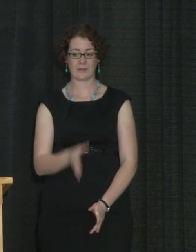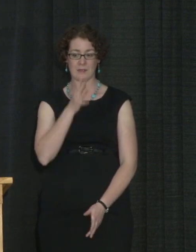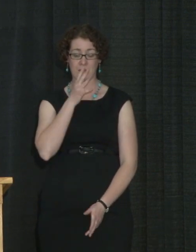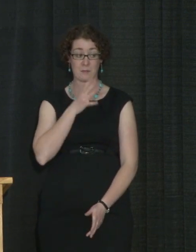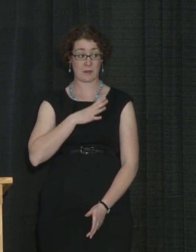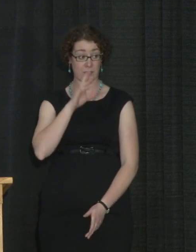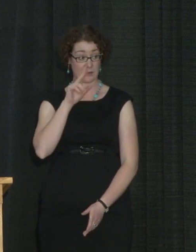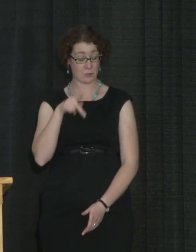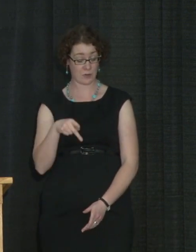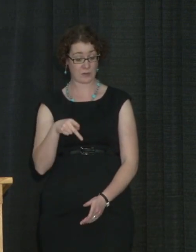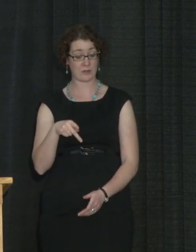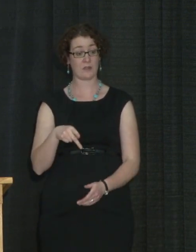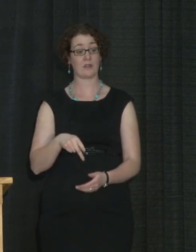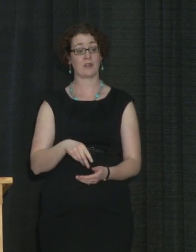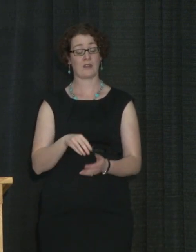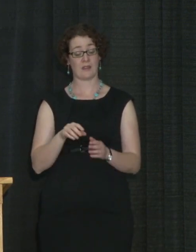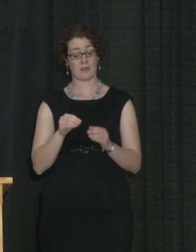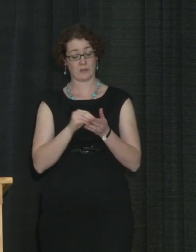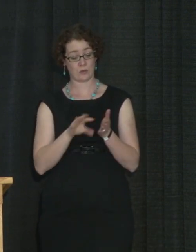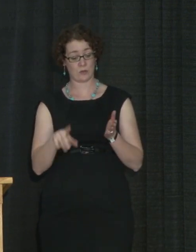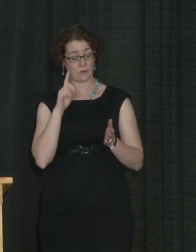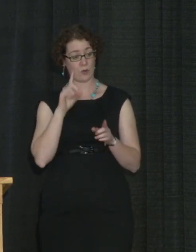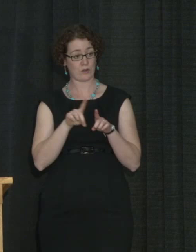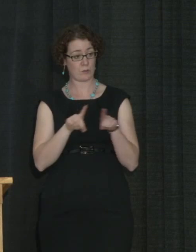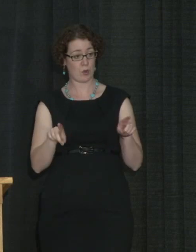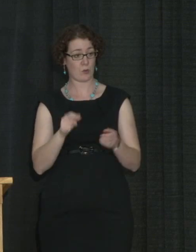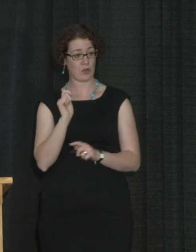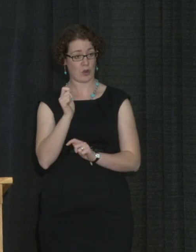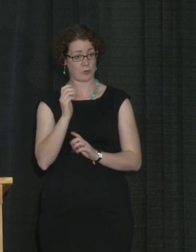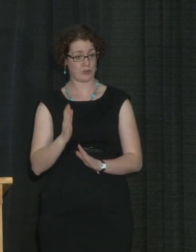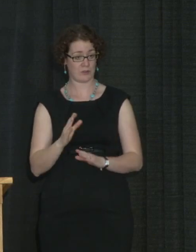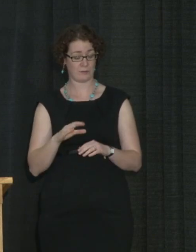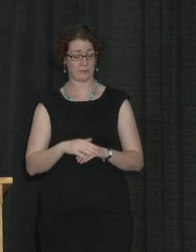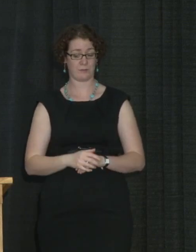Madam Vice President, the candidates for the diploma in carpentry.